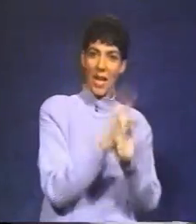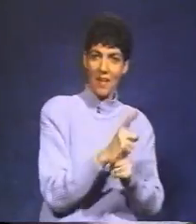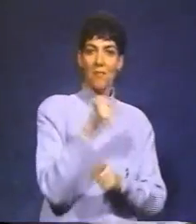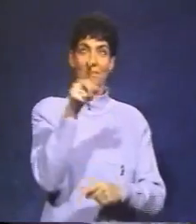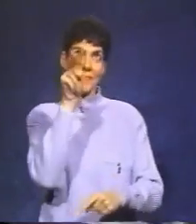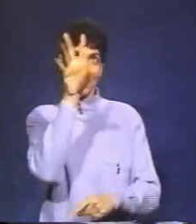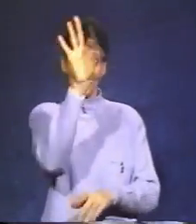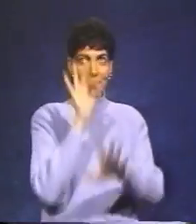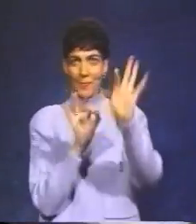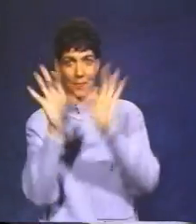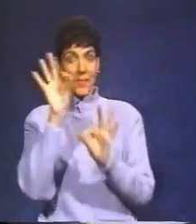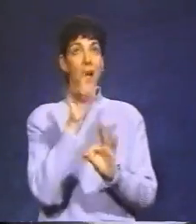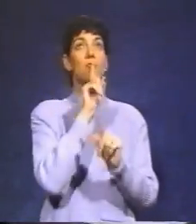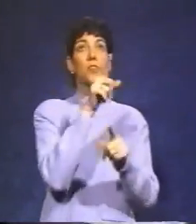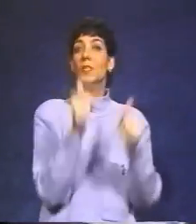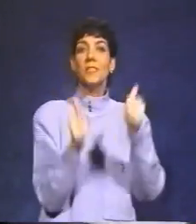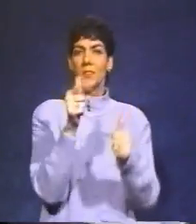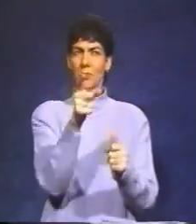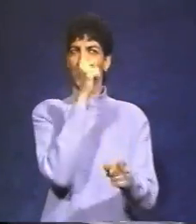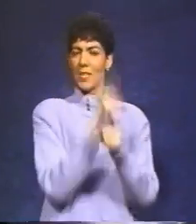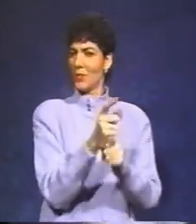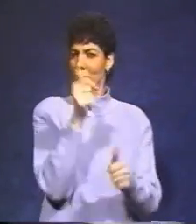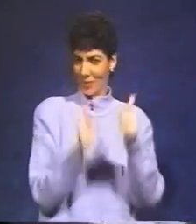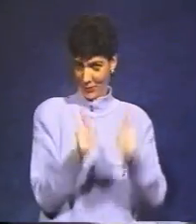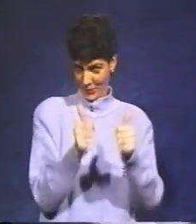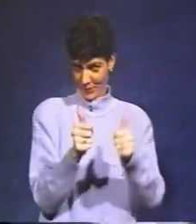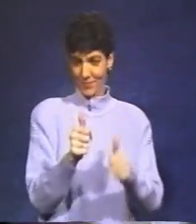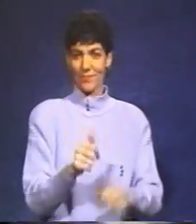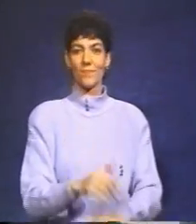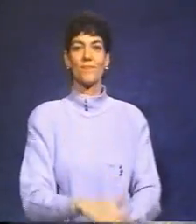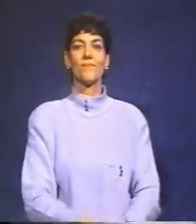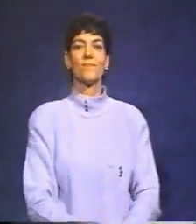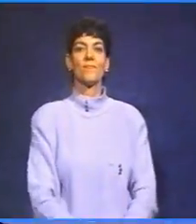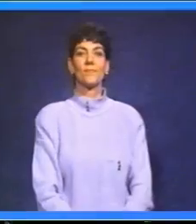Repeat this process until you've completed the entire multiple choice section.